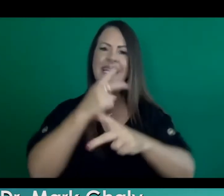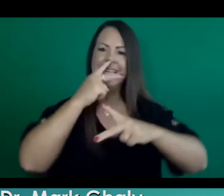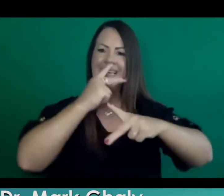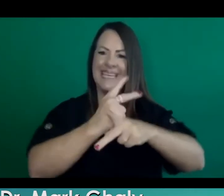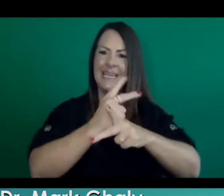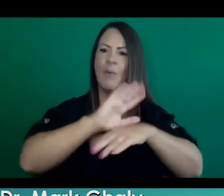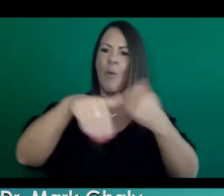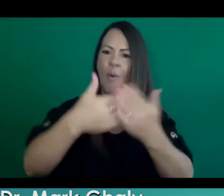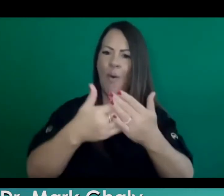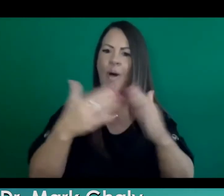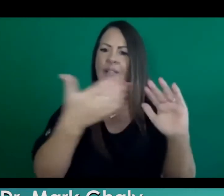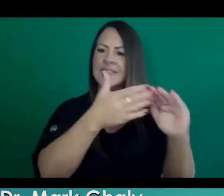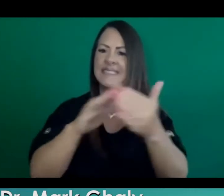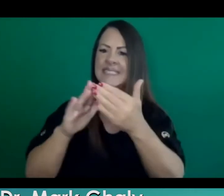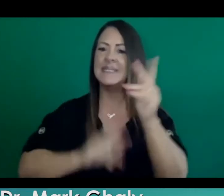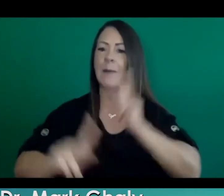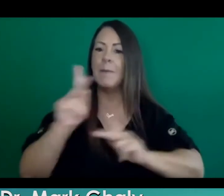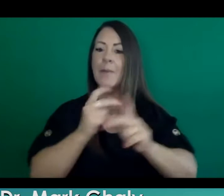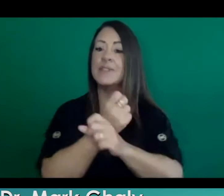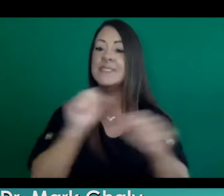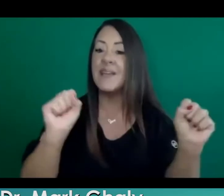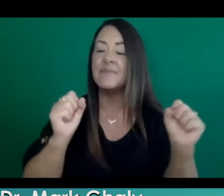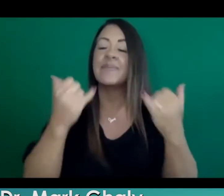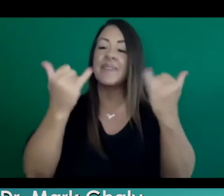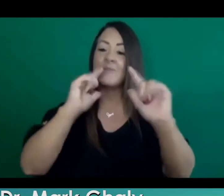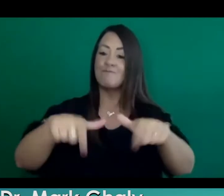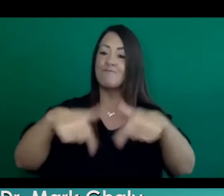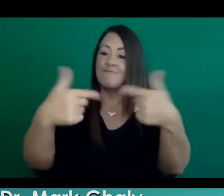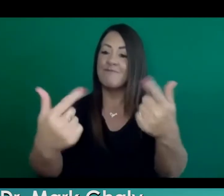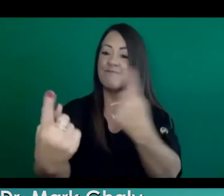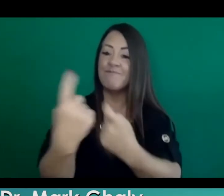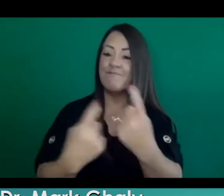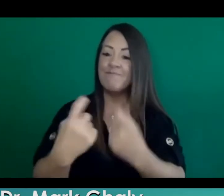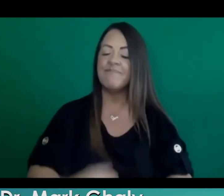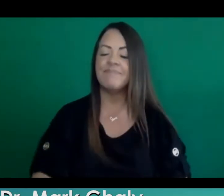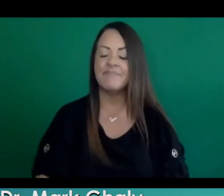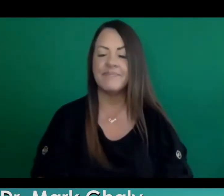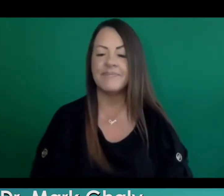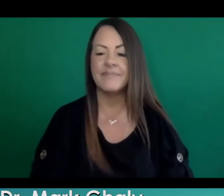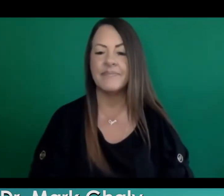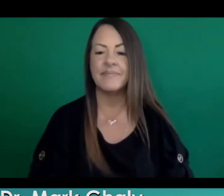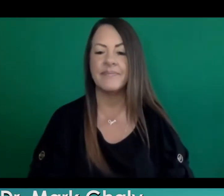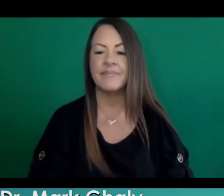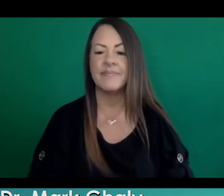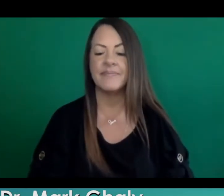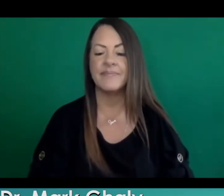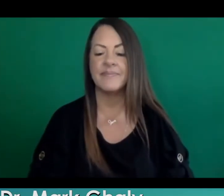they can be. So with that, I'll open it up to questions. Kathleen Lemaine, AP.